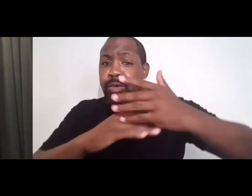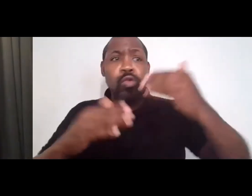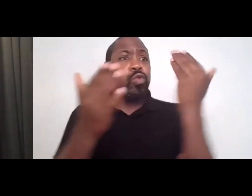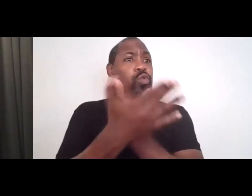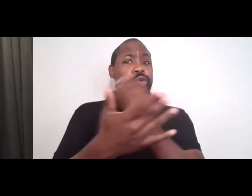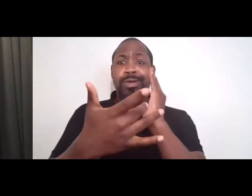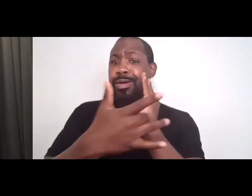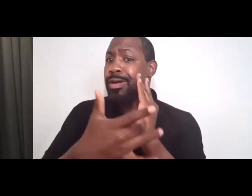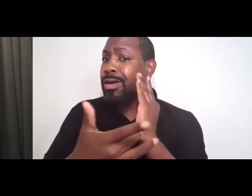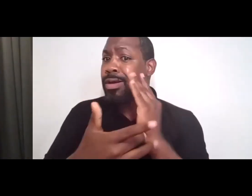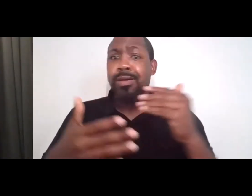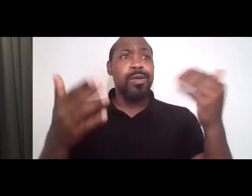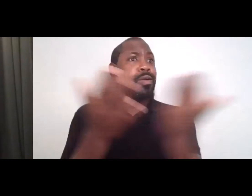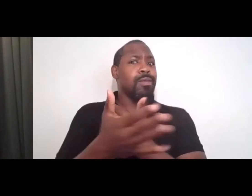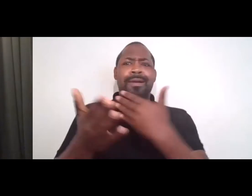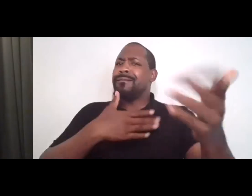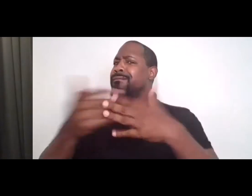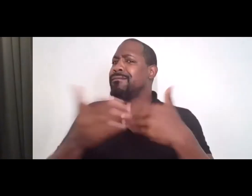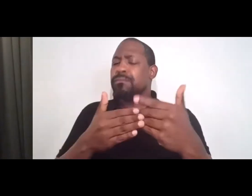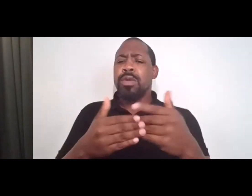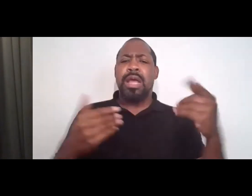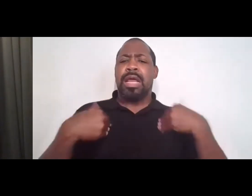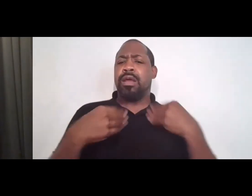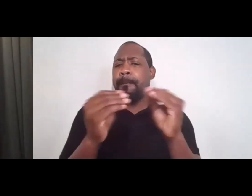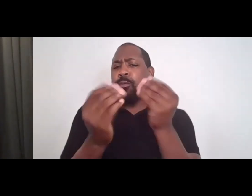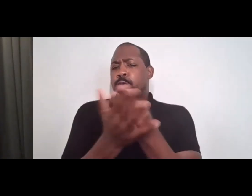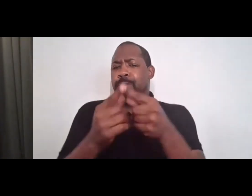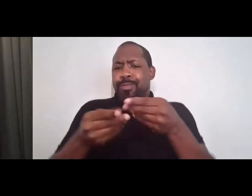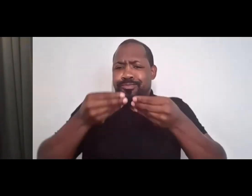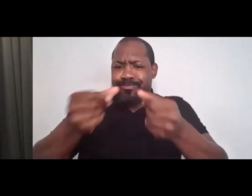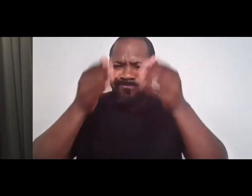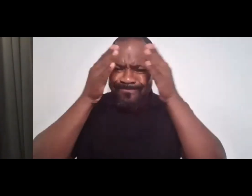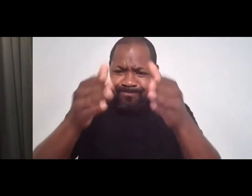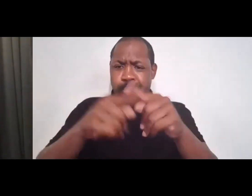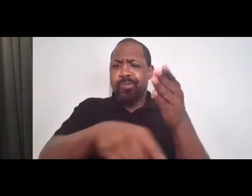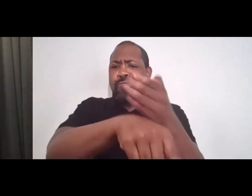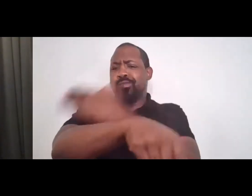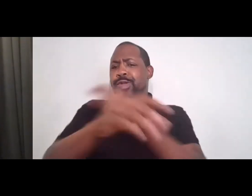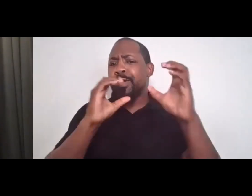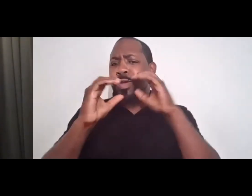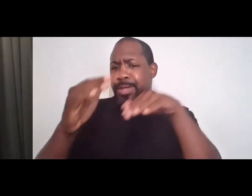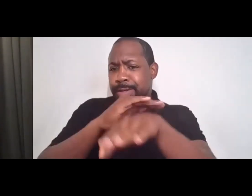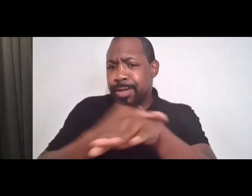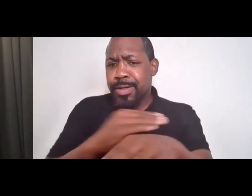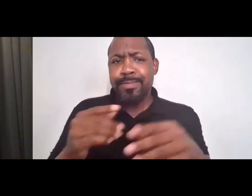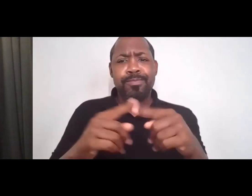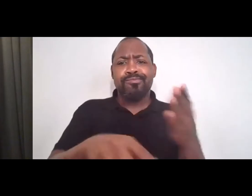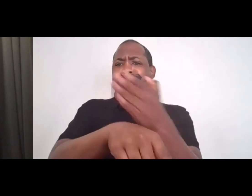for, let's say, new laptops or new technology, whatever is needed for EPCAP to be able to work